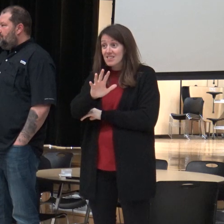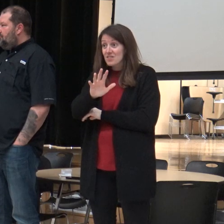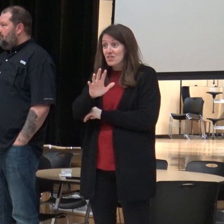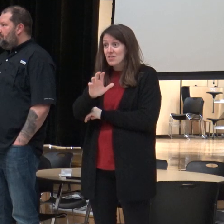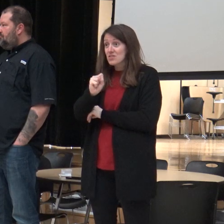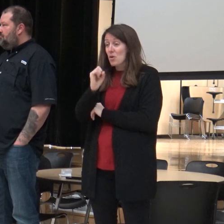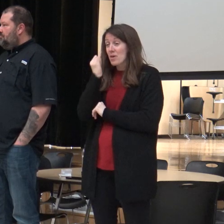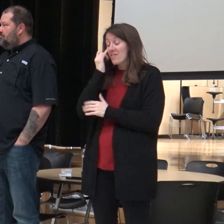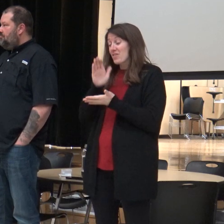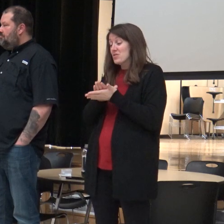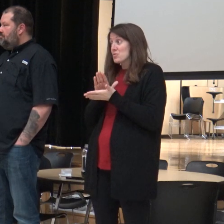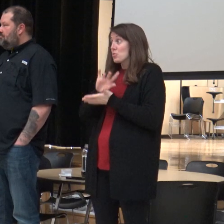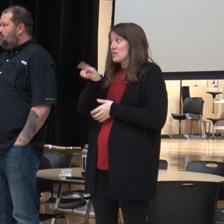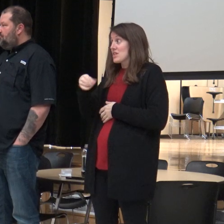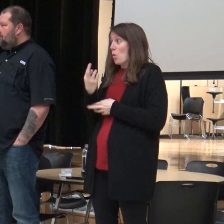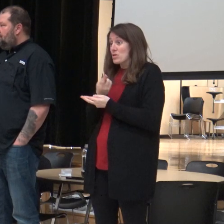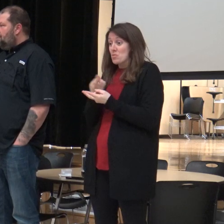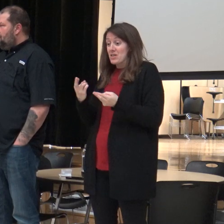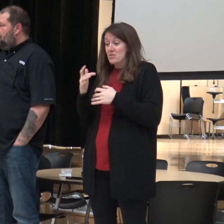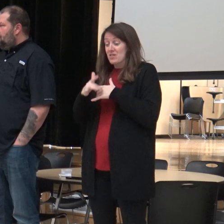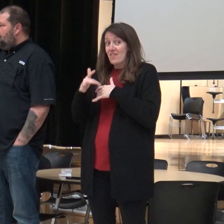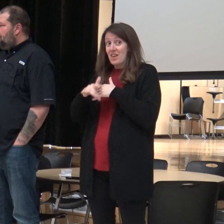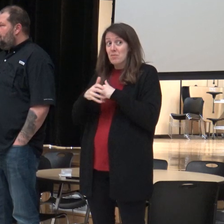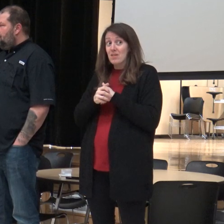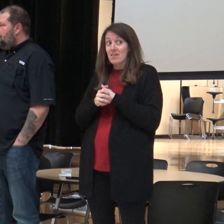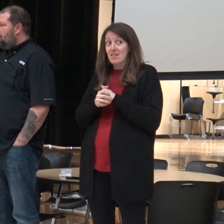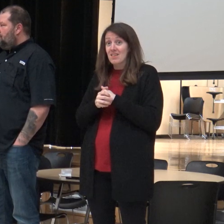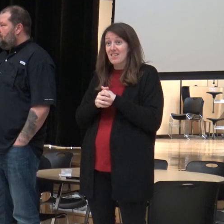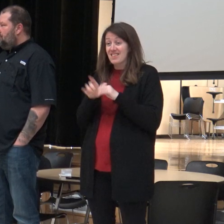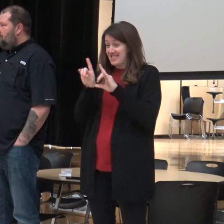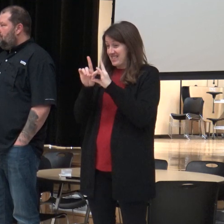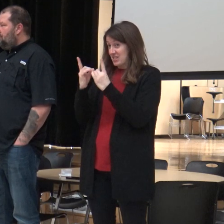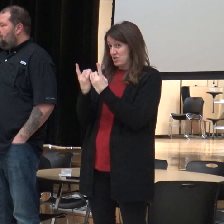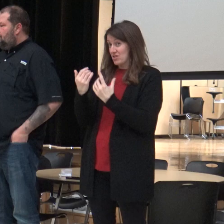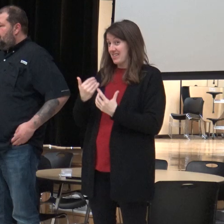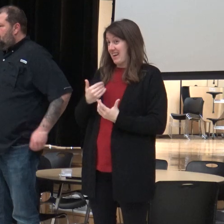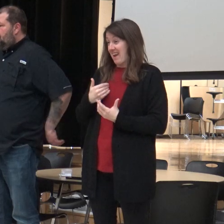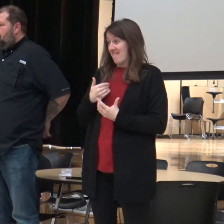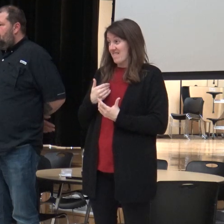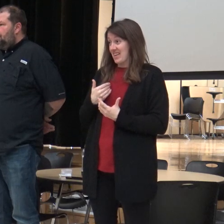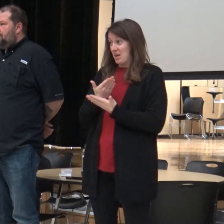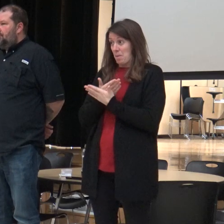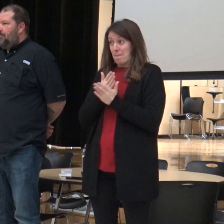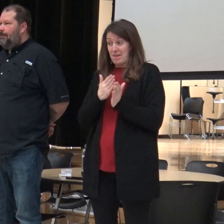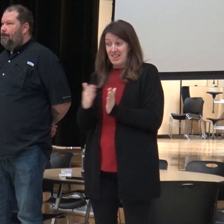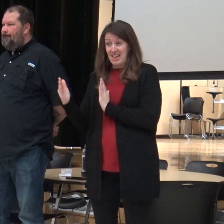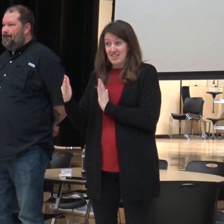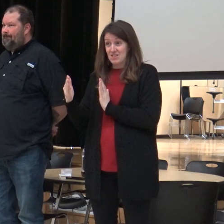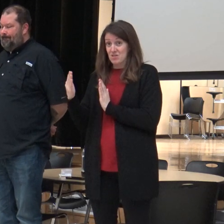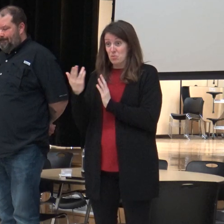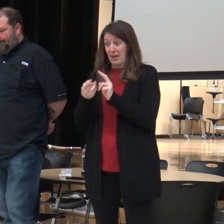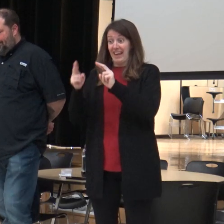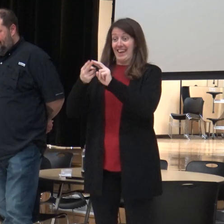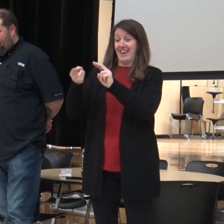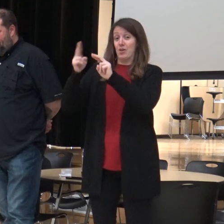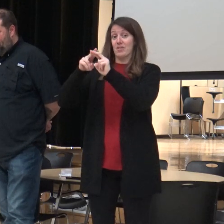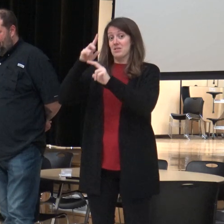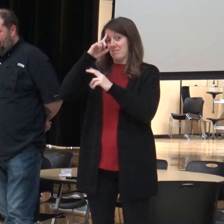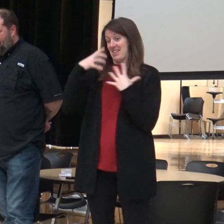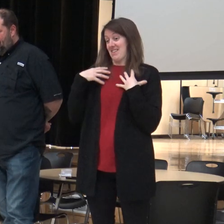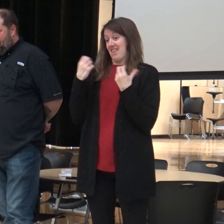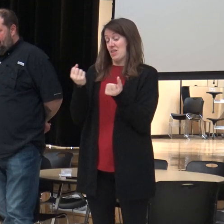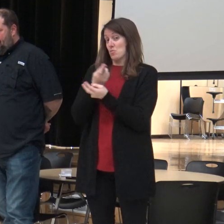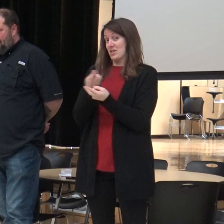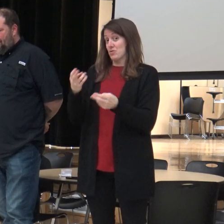only resource, does the district have any plans to kind of increase mental health resources in the schools before it gets to that crisis